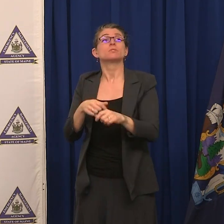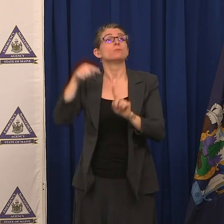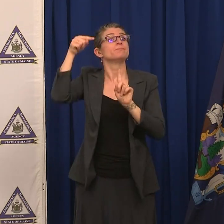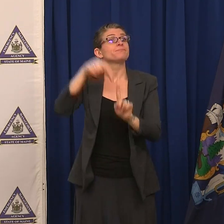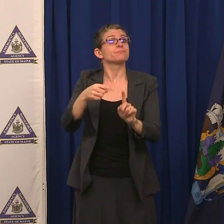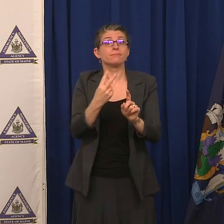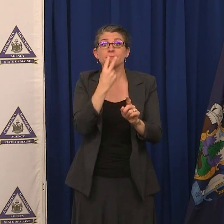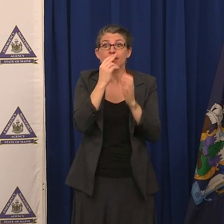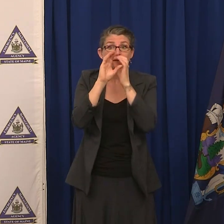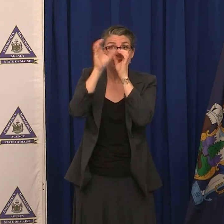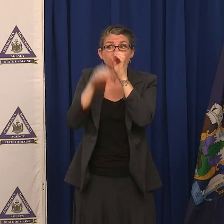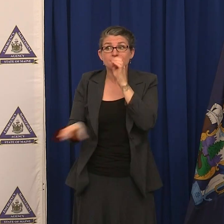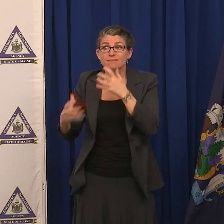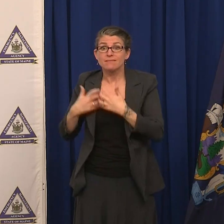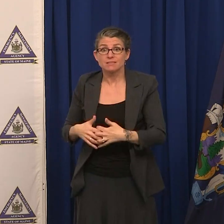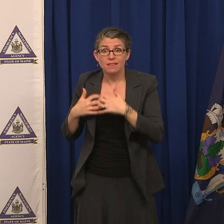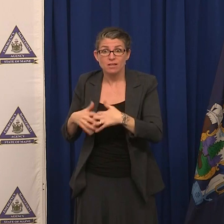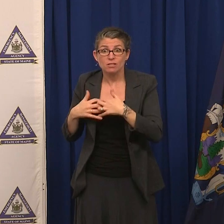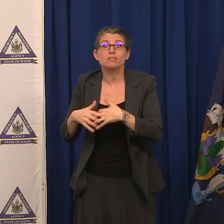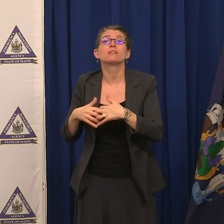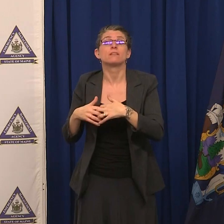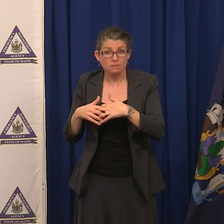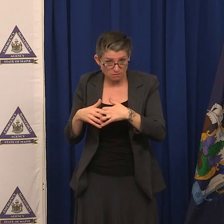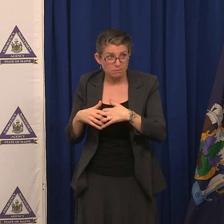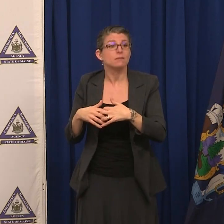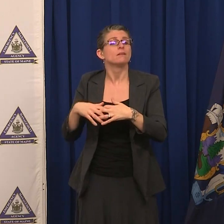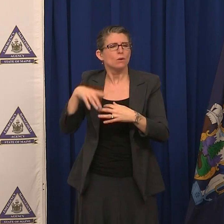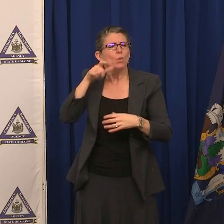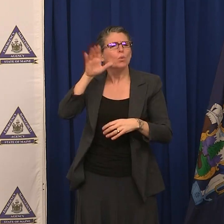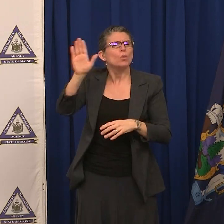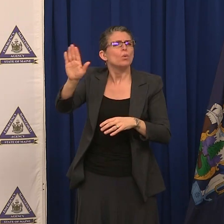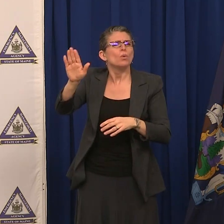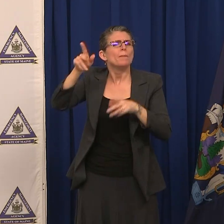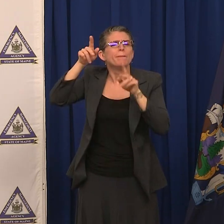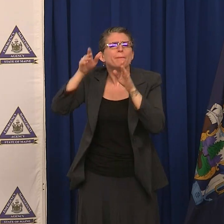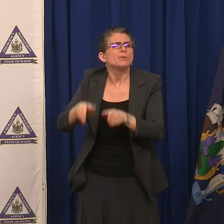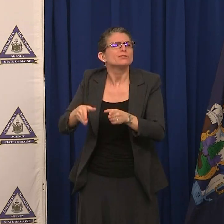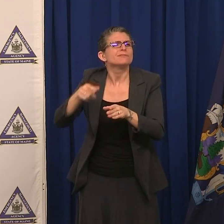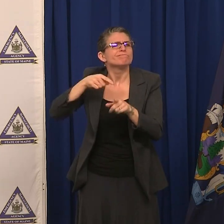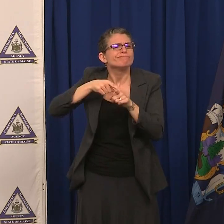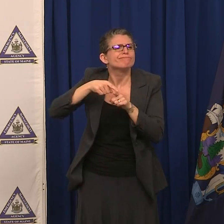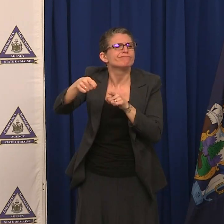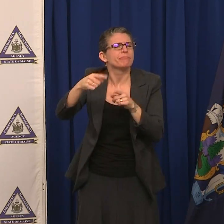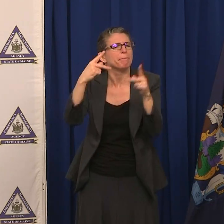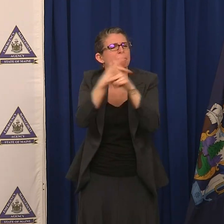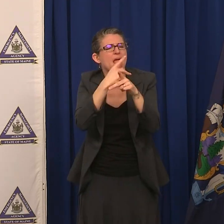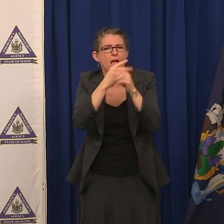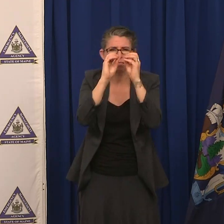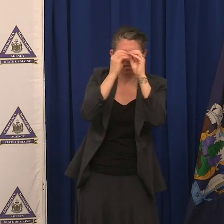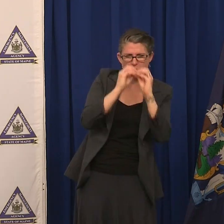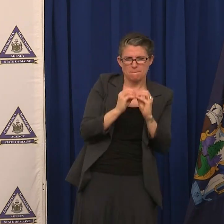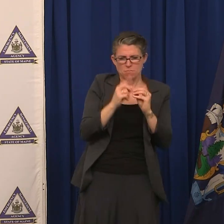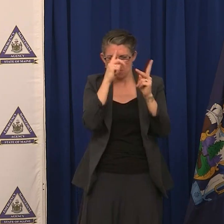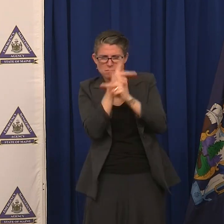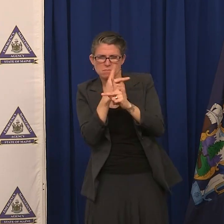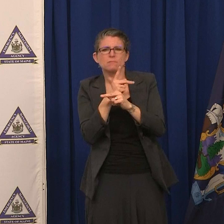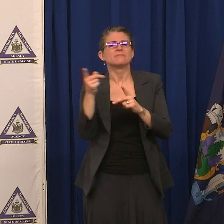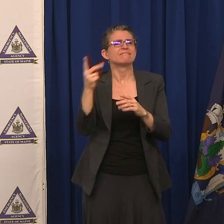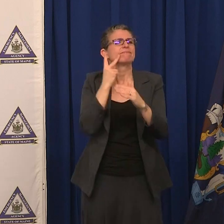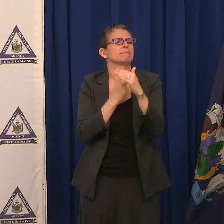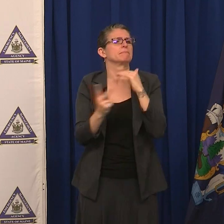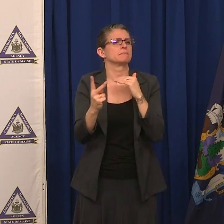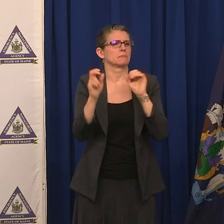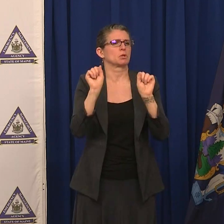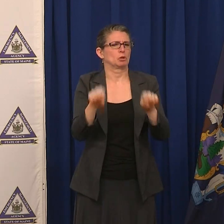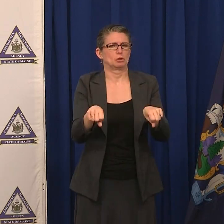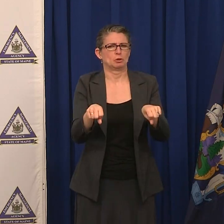better handle on the number of all different types of medical assets that we might need. Now, these